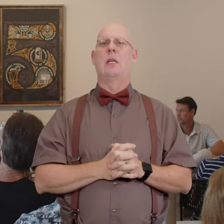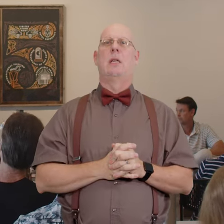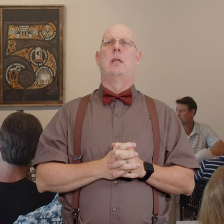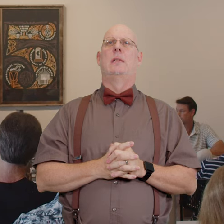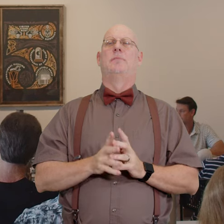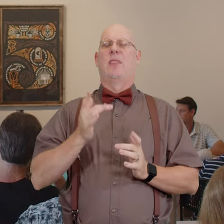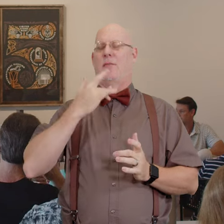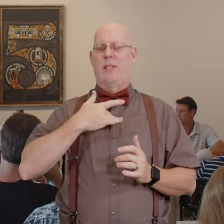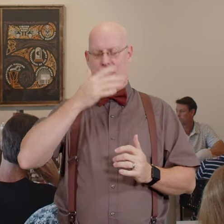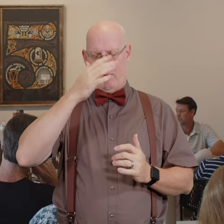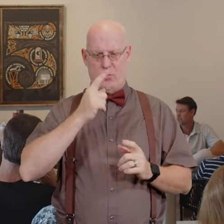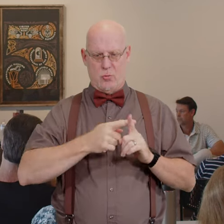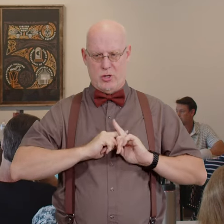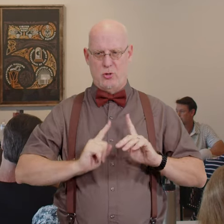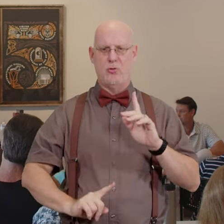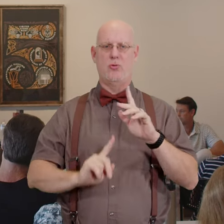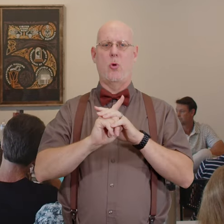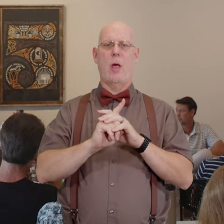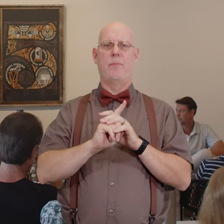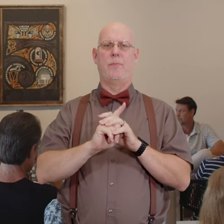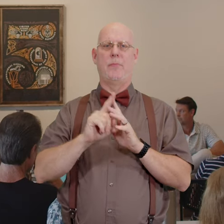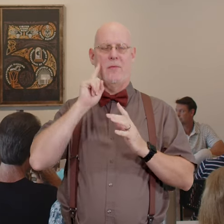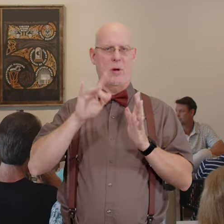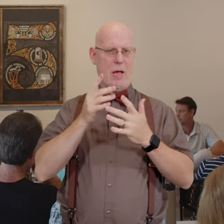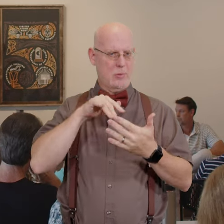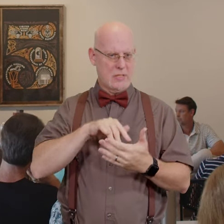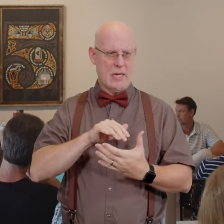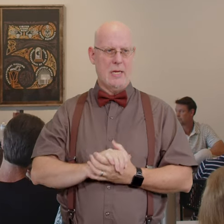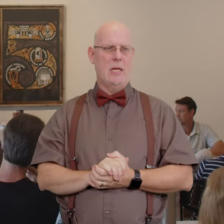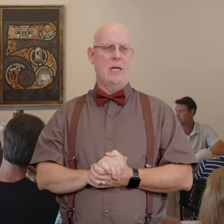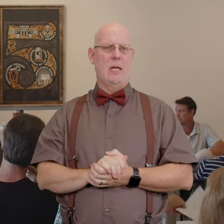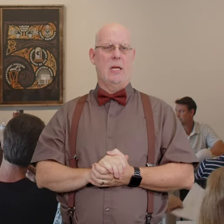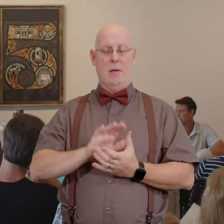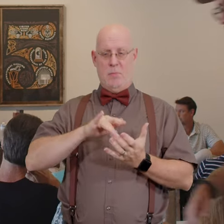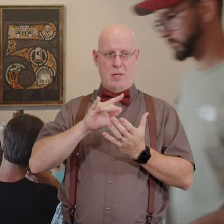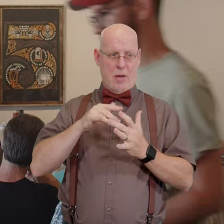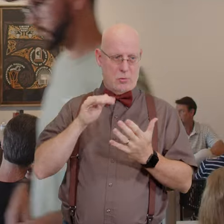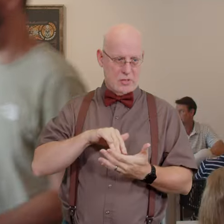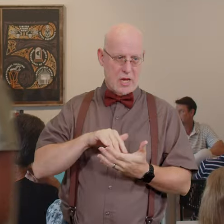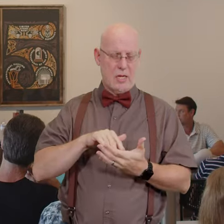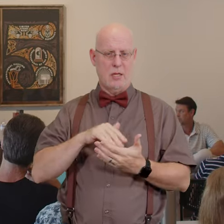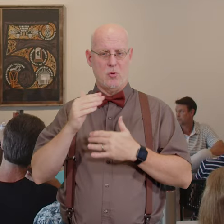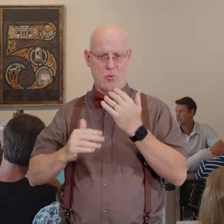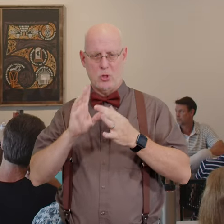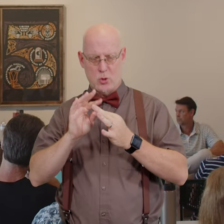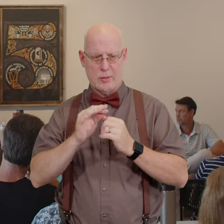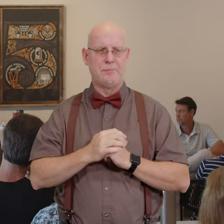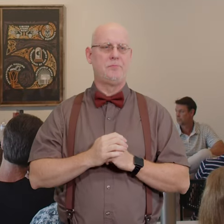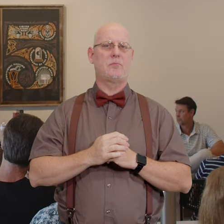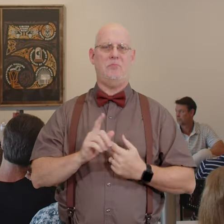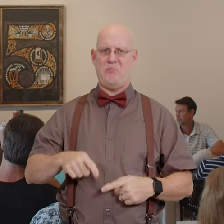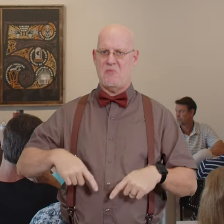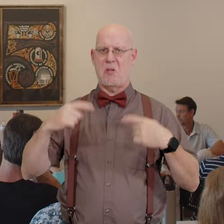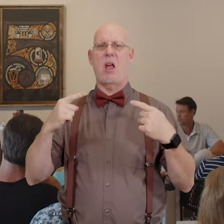the kind of feel like the guy, the Christian who showed up for a Bible study, and in the midst of that Bible study, according to the tale,